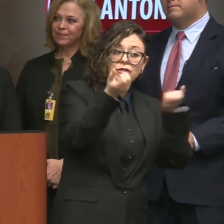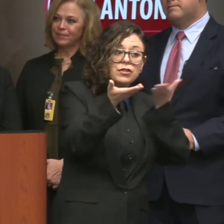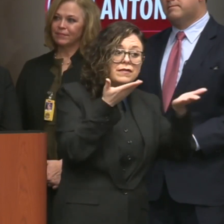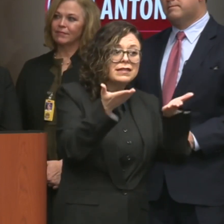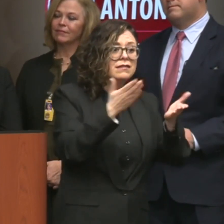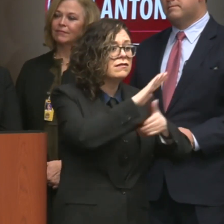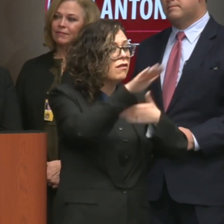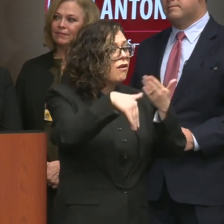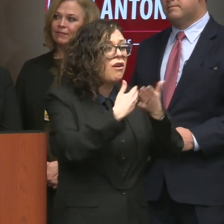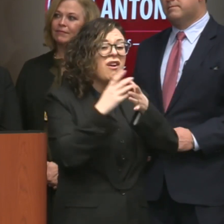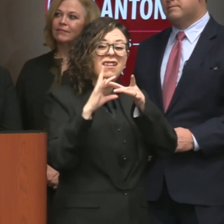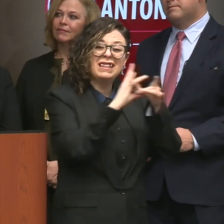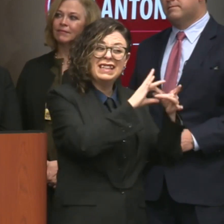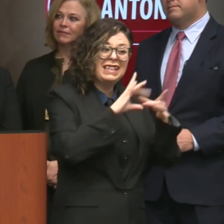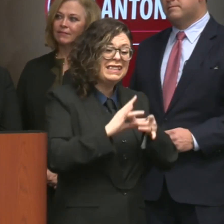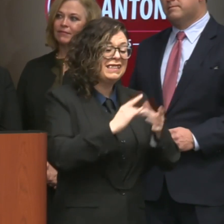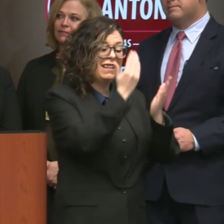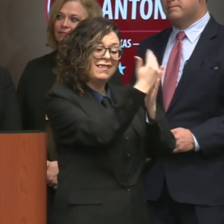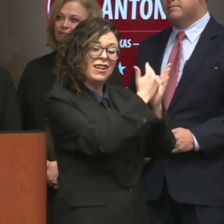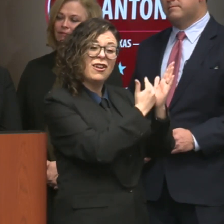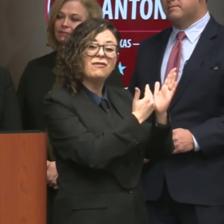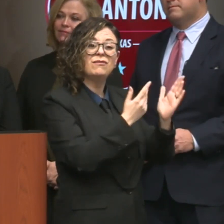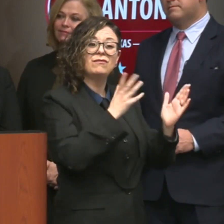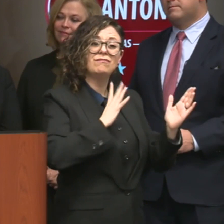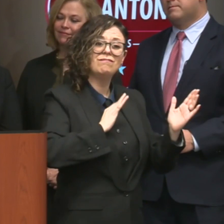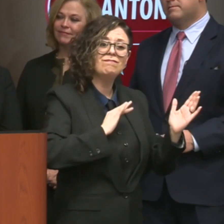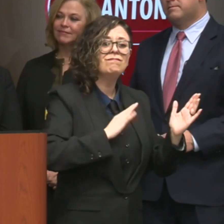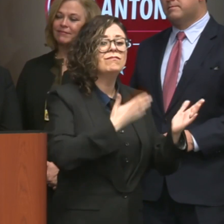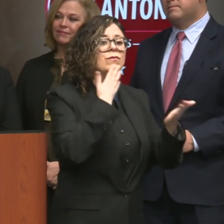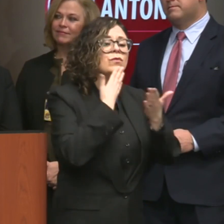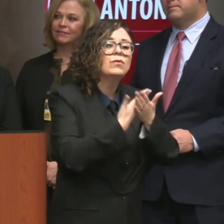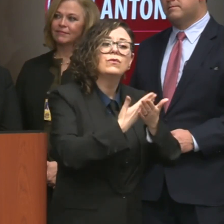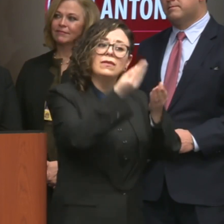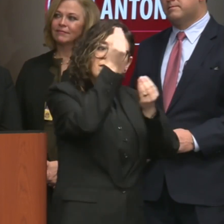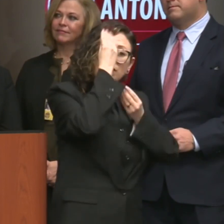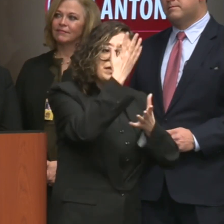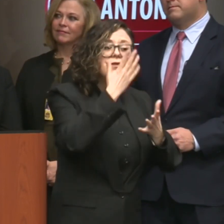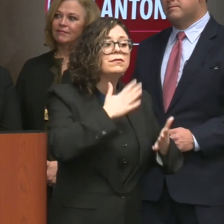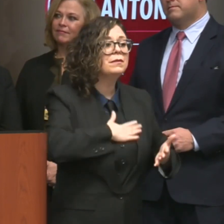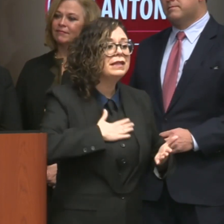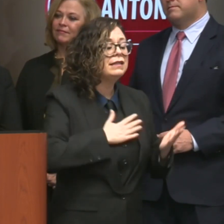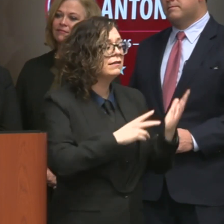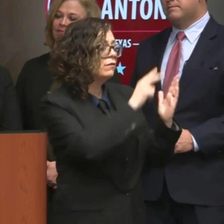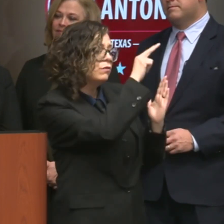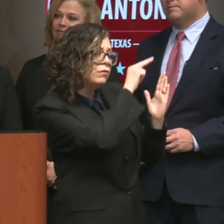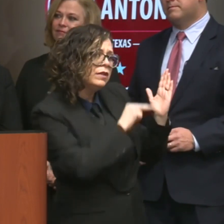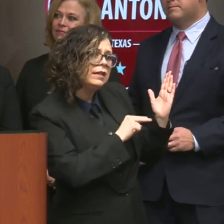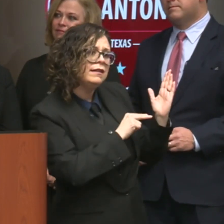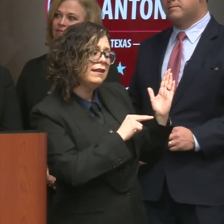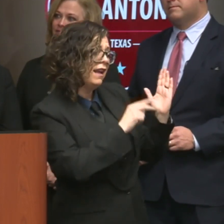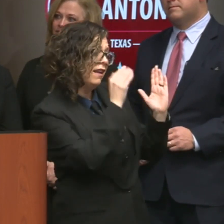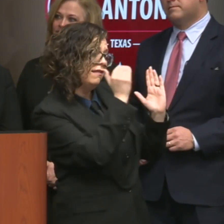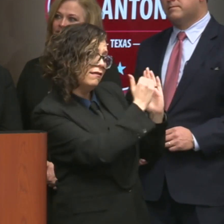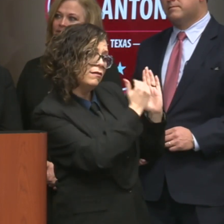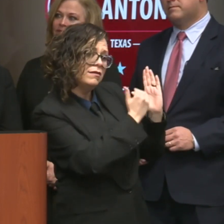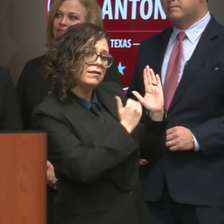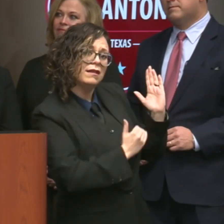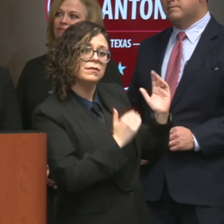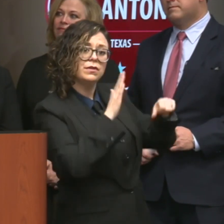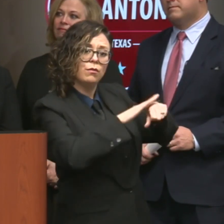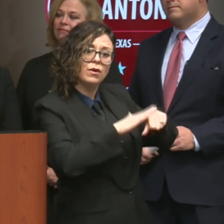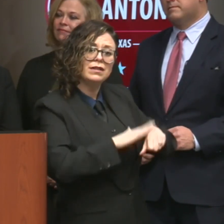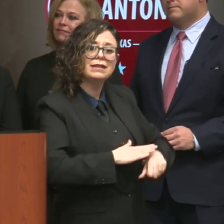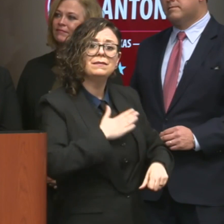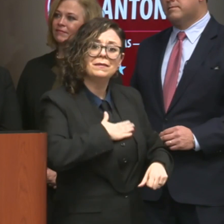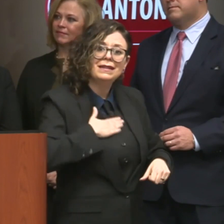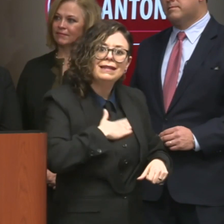really all linked together and provide excellent up-to-date information. And go ahead and take those steps that people can take. They protect